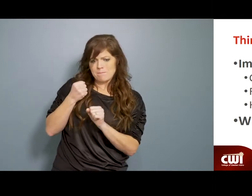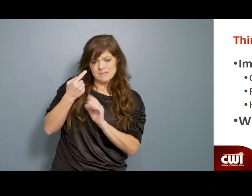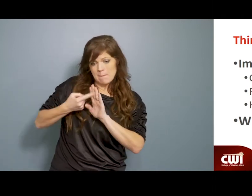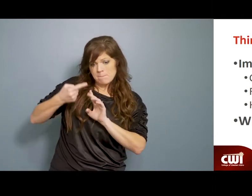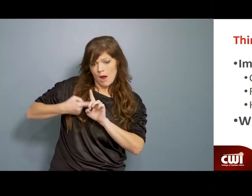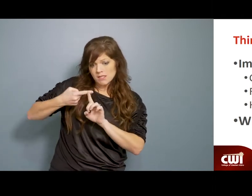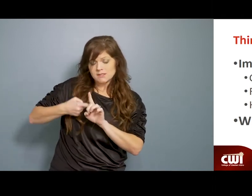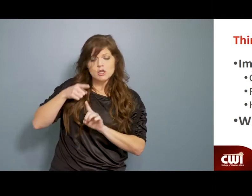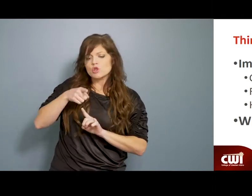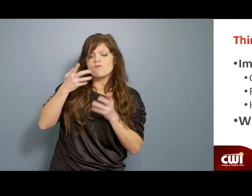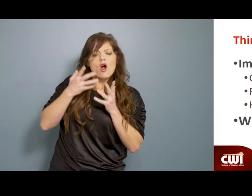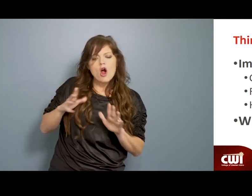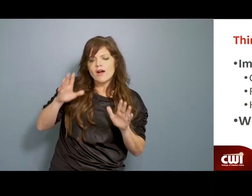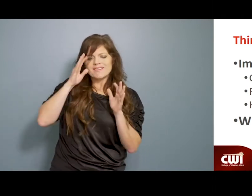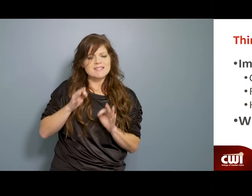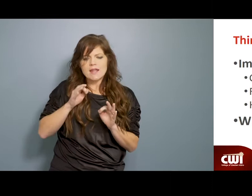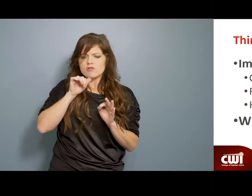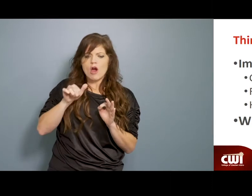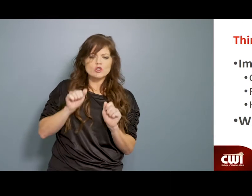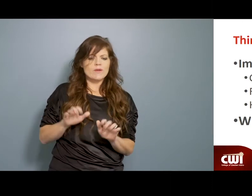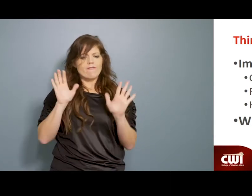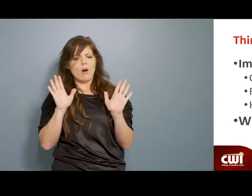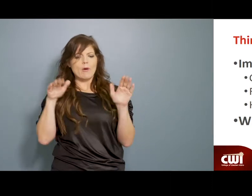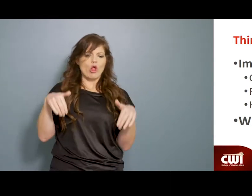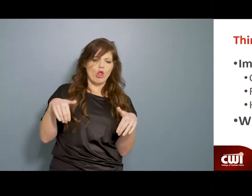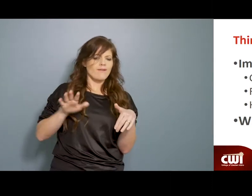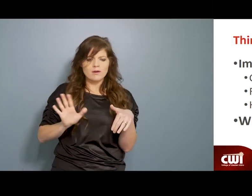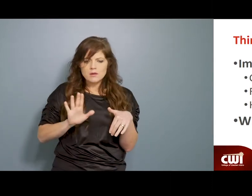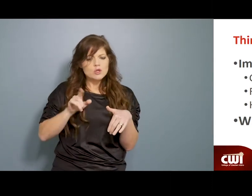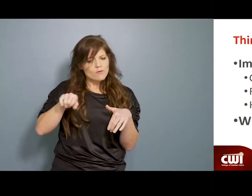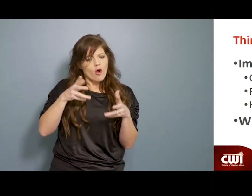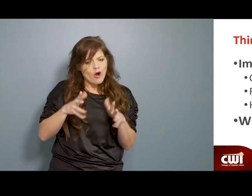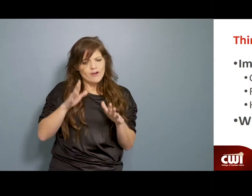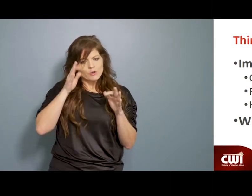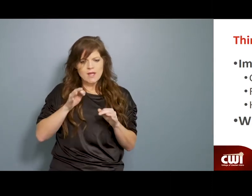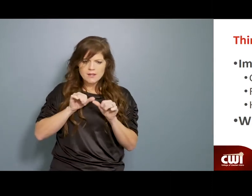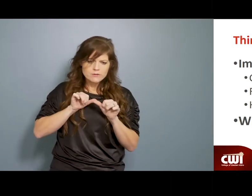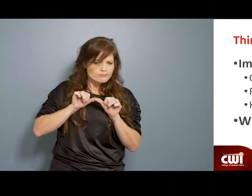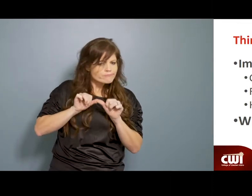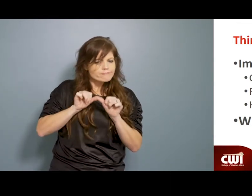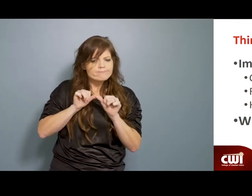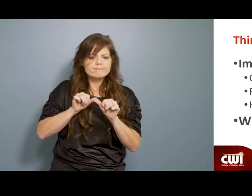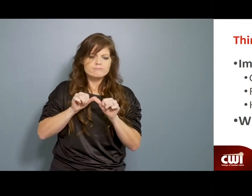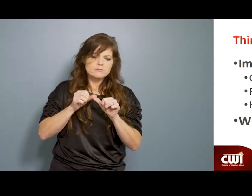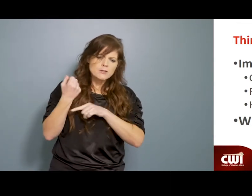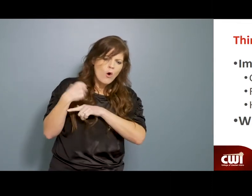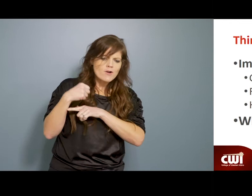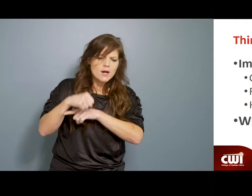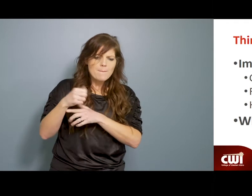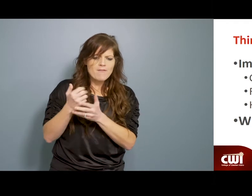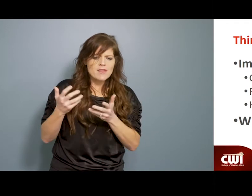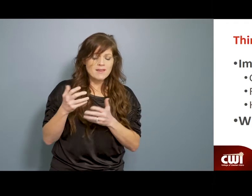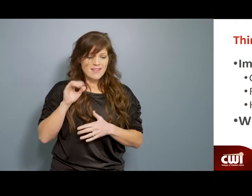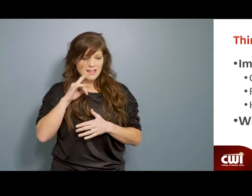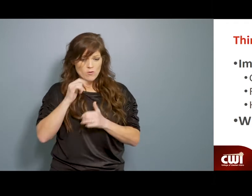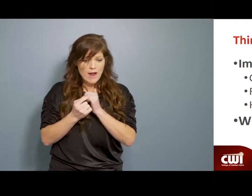So I just ask you to encourage people. This has been a heavy lift emotionally, mentally for everybody, our students, our